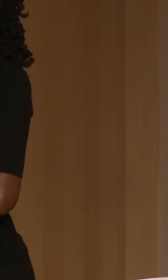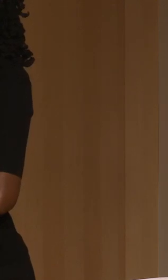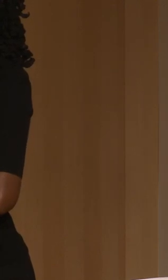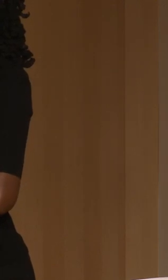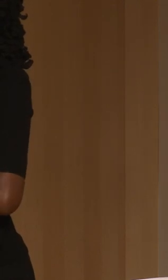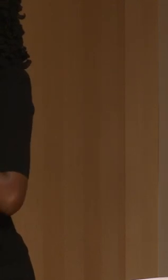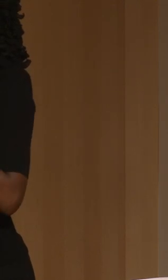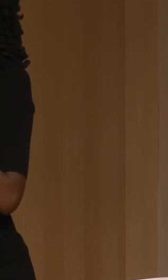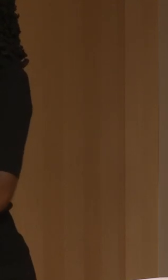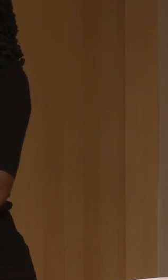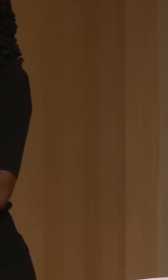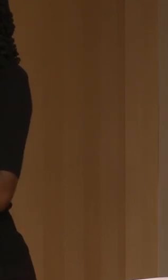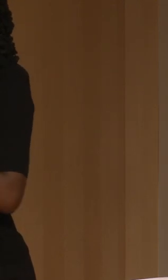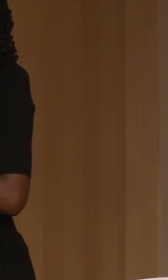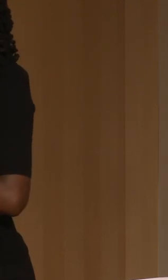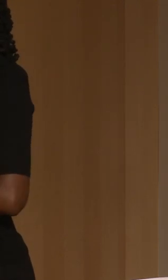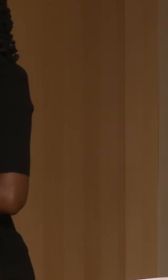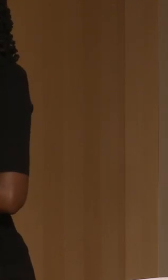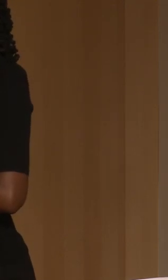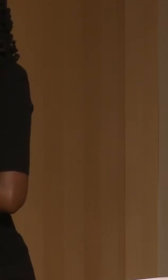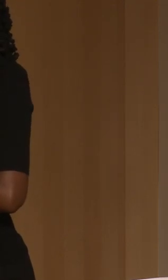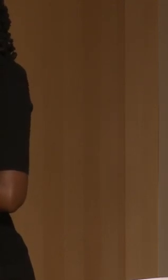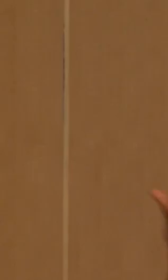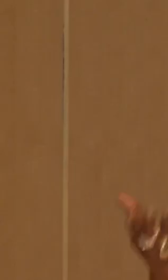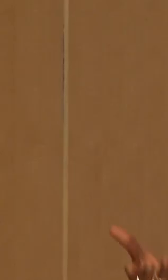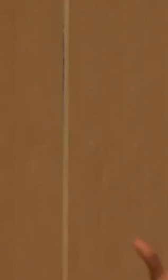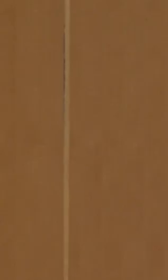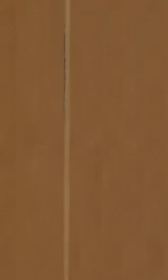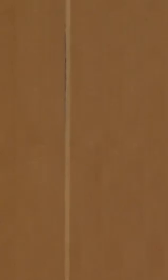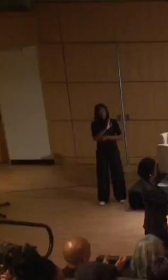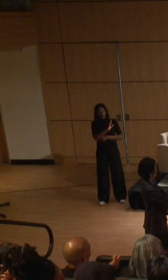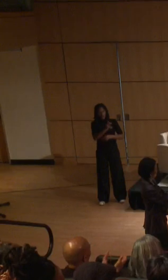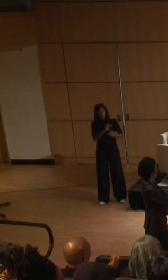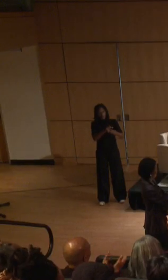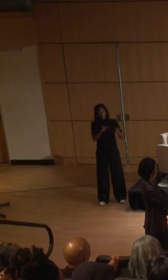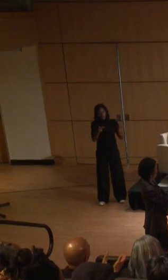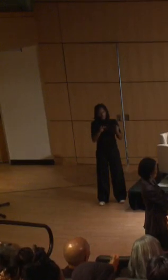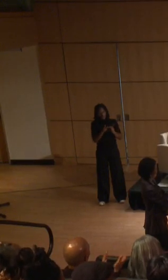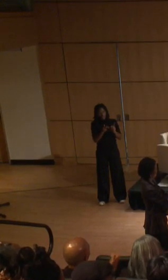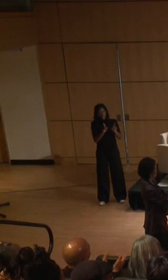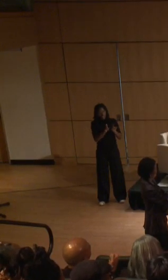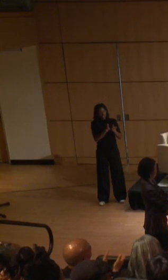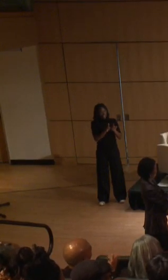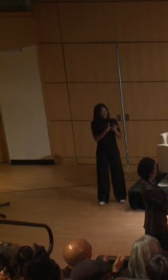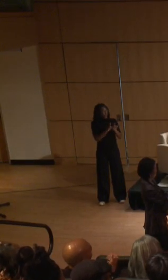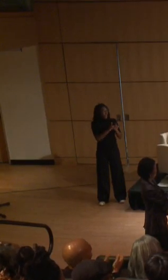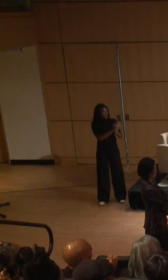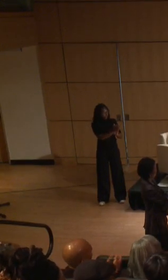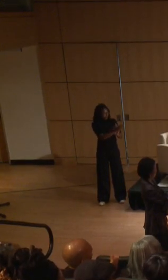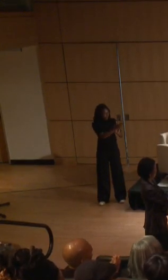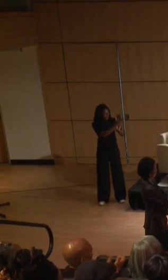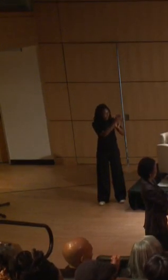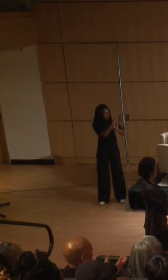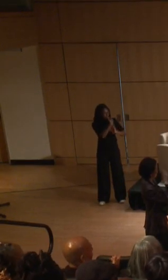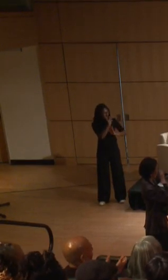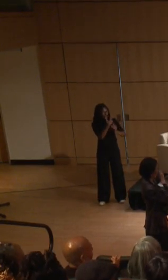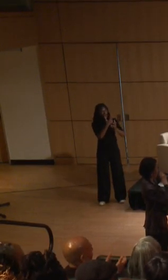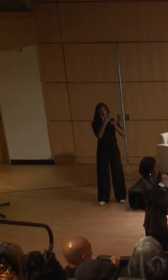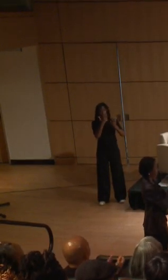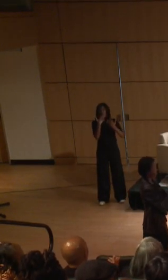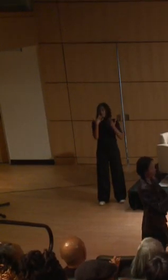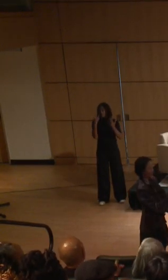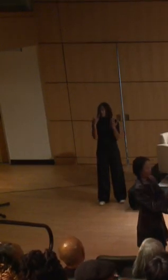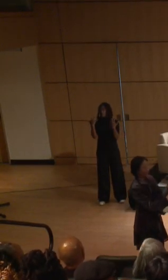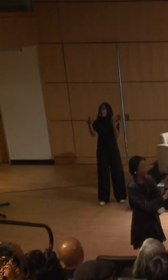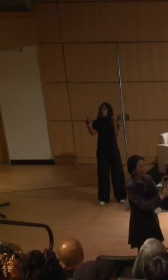you, Tanya Miller, for your brilliance. Tanya Miller Hall, thank you so much. Thank you to the